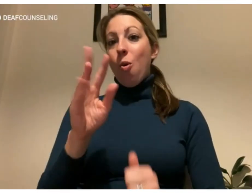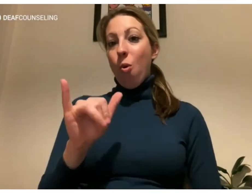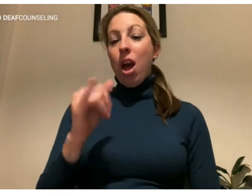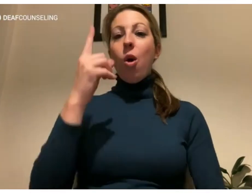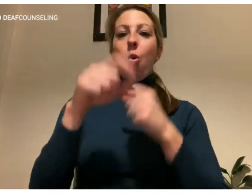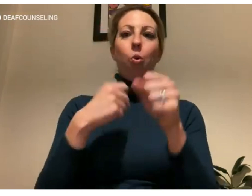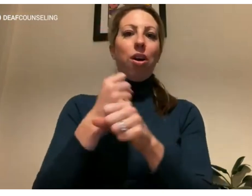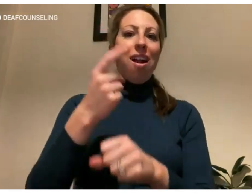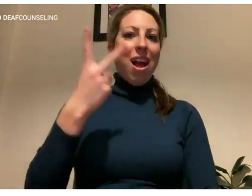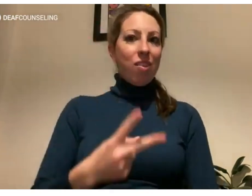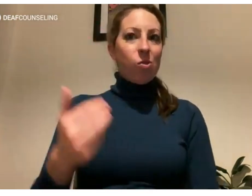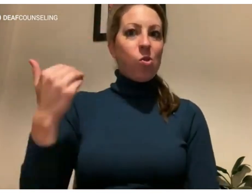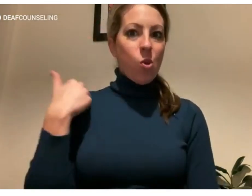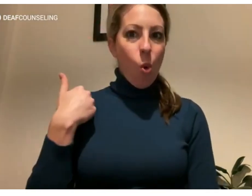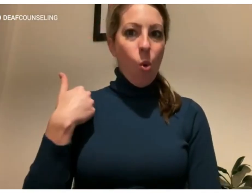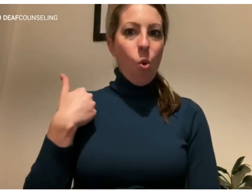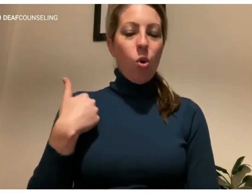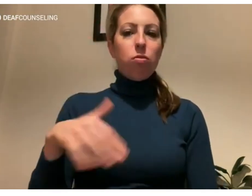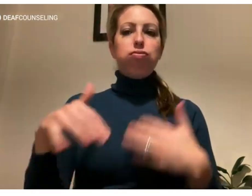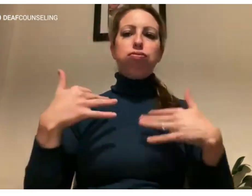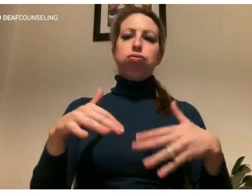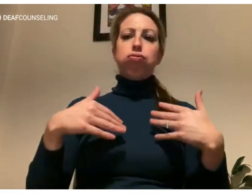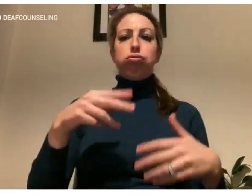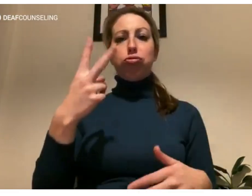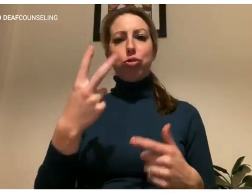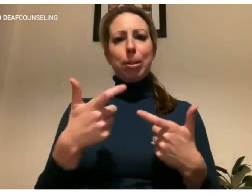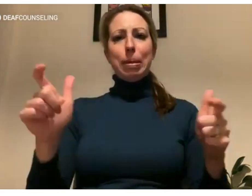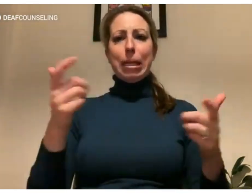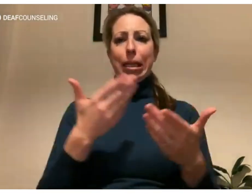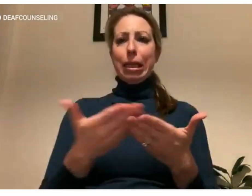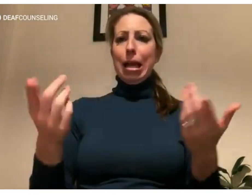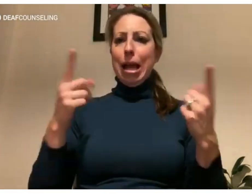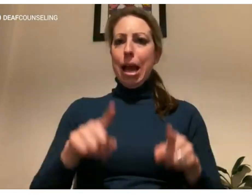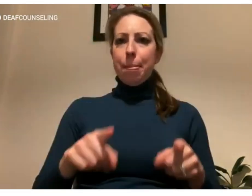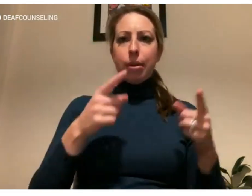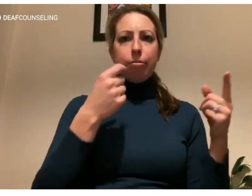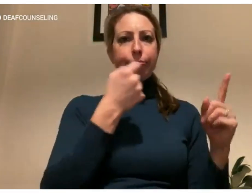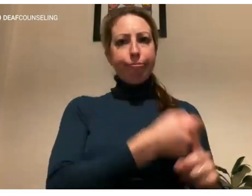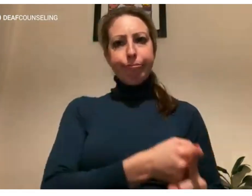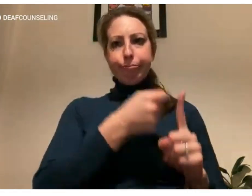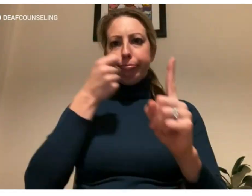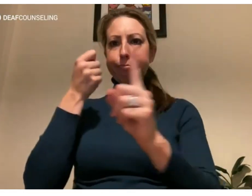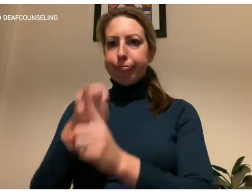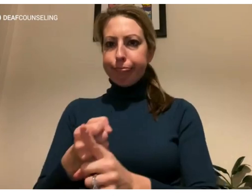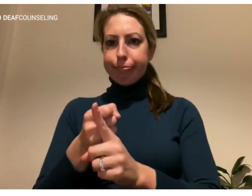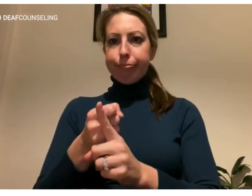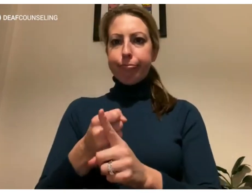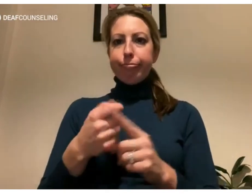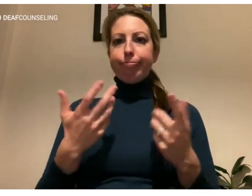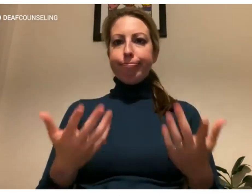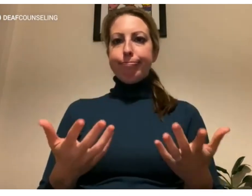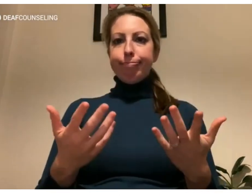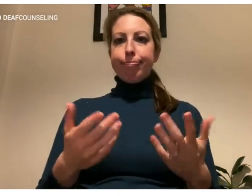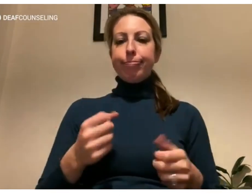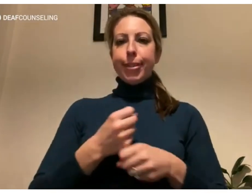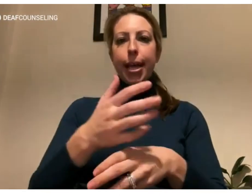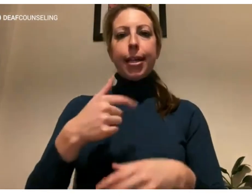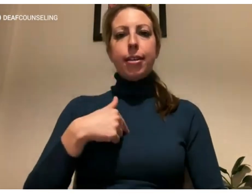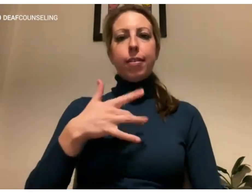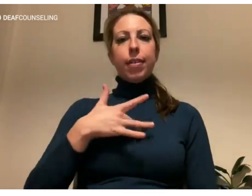in law also passed away 2 years ago. So those two events happened and had a massive effect